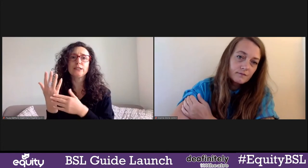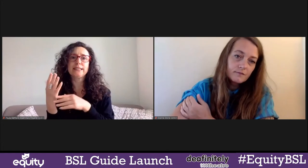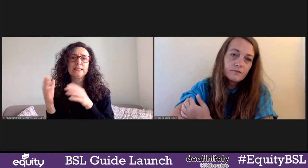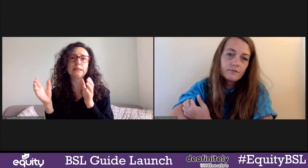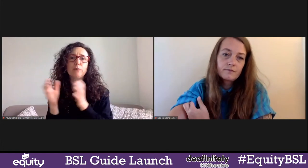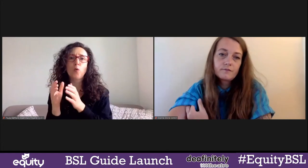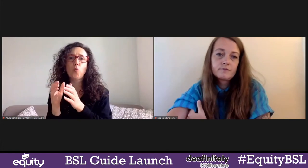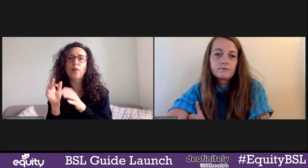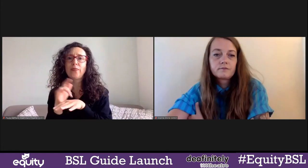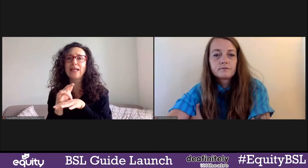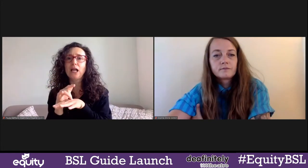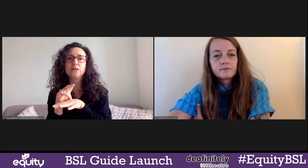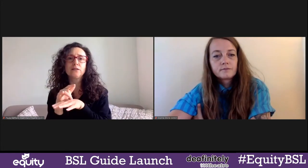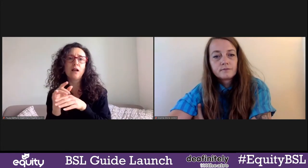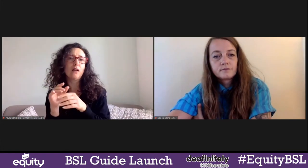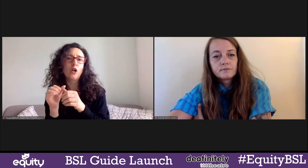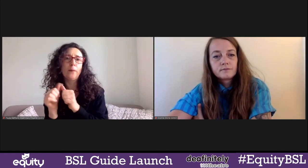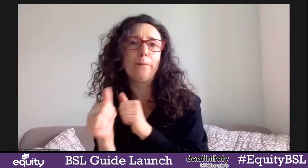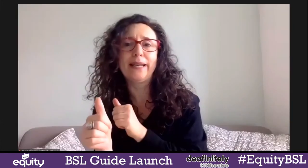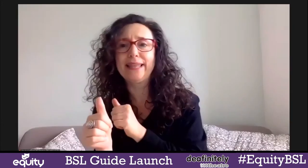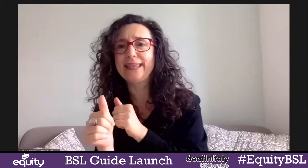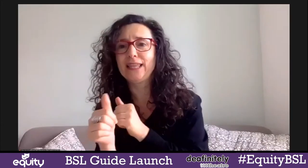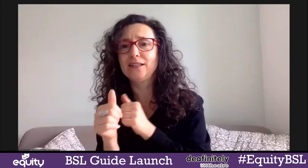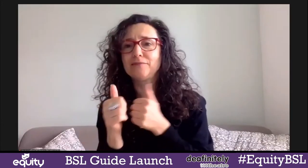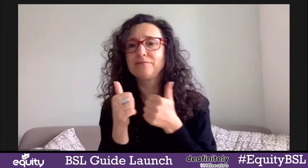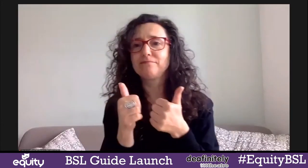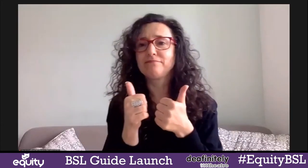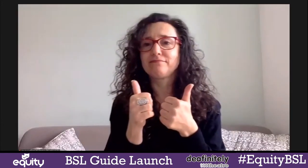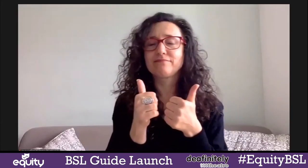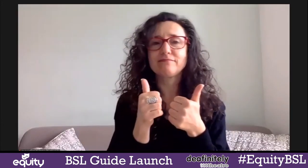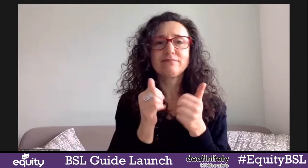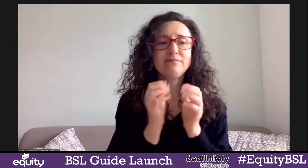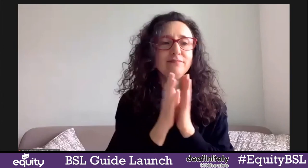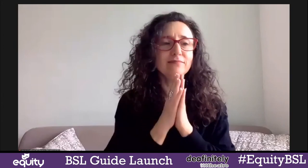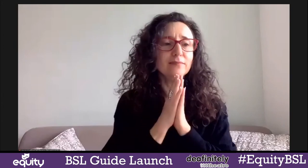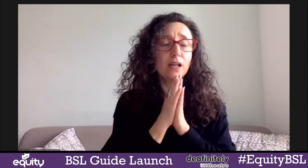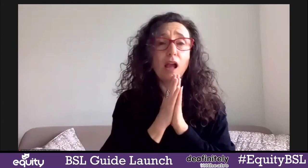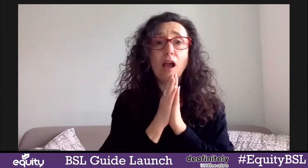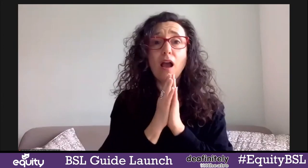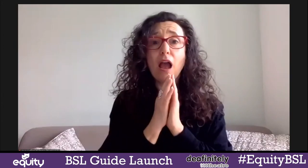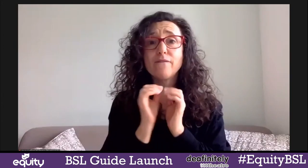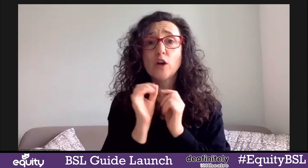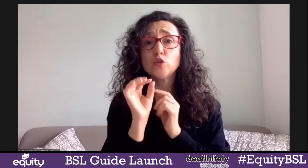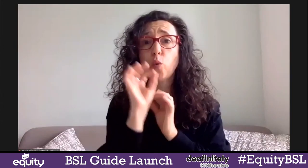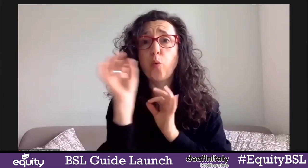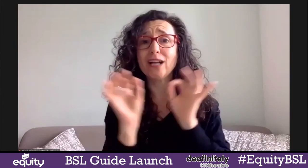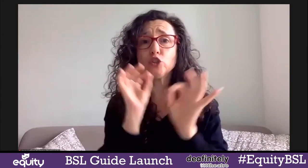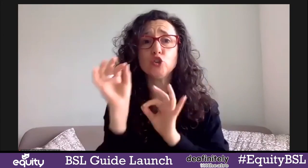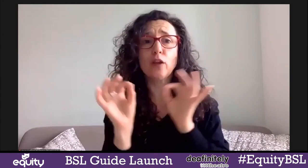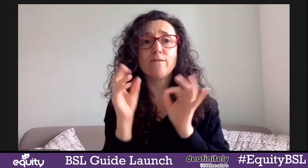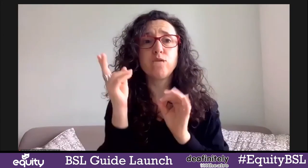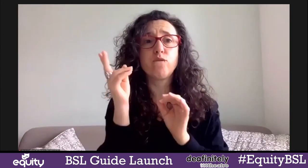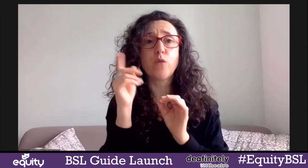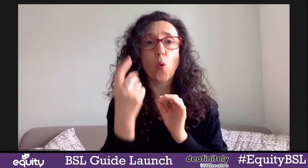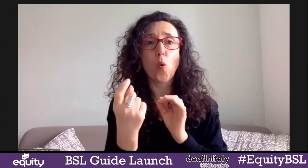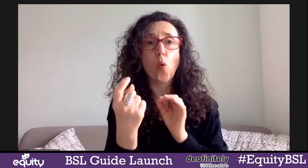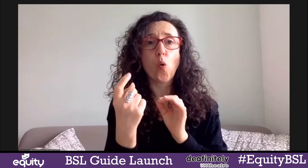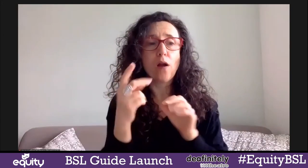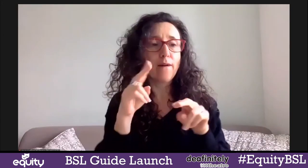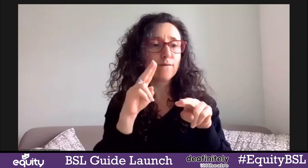advice to emerging theatre companies, to new theatre companies, or even existing theatre companies that are on the smaller scale.